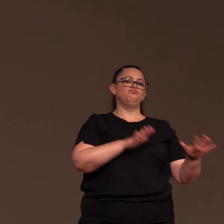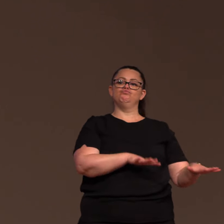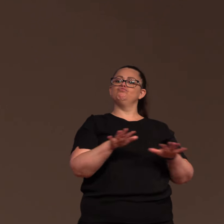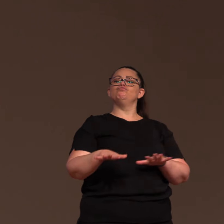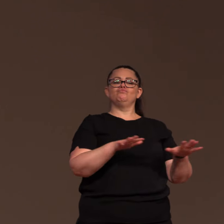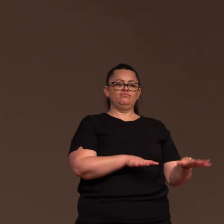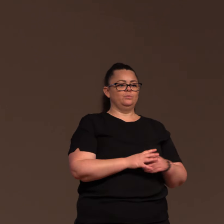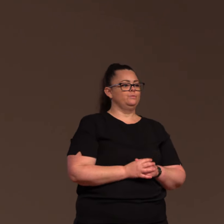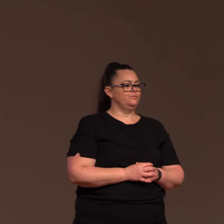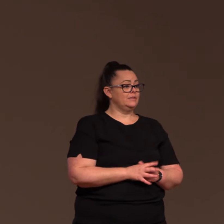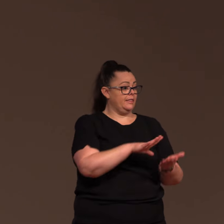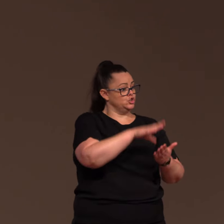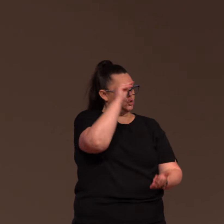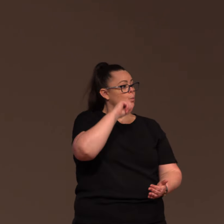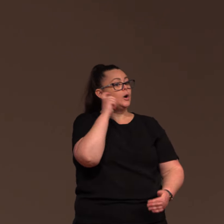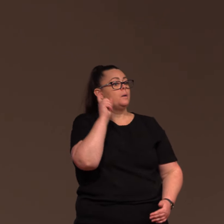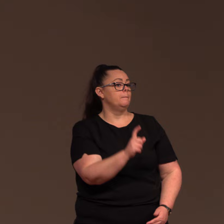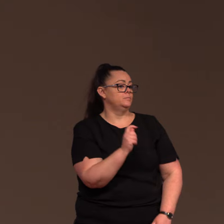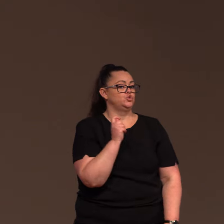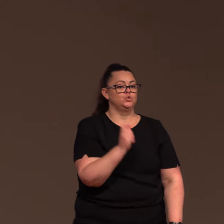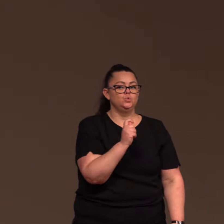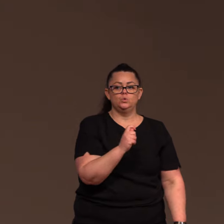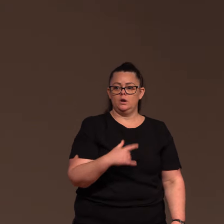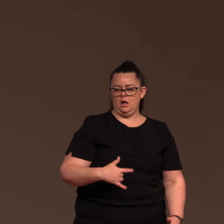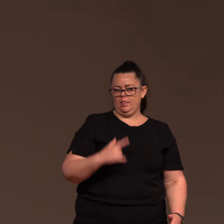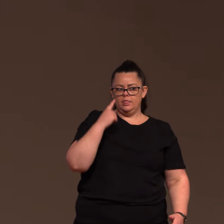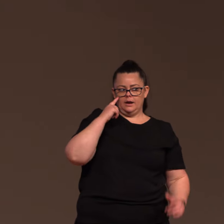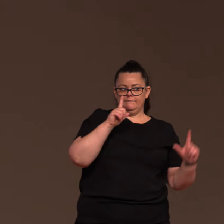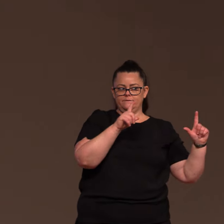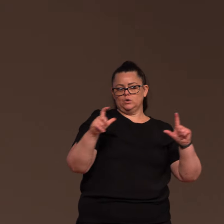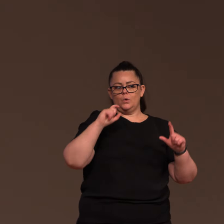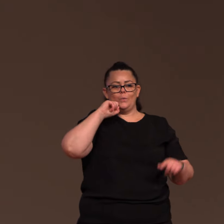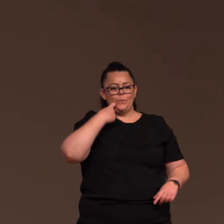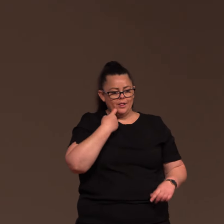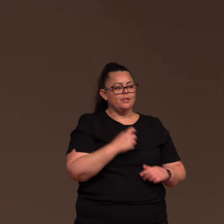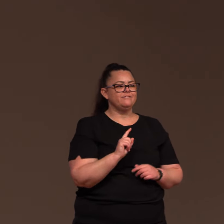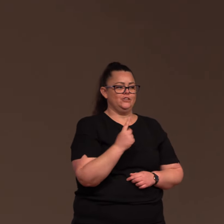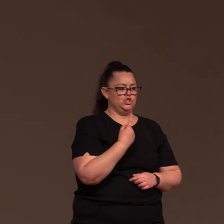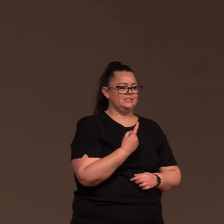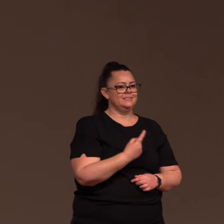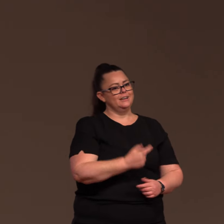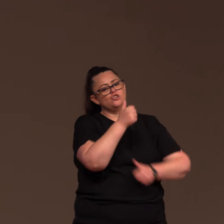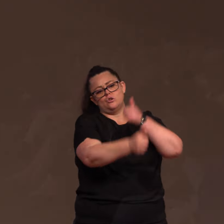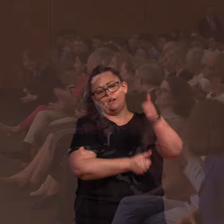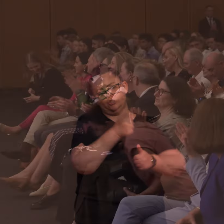the students will join you very soon, because I think there's some photos to be taken. Congratulations and thank you, everybody.